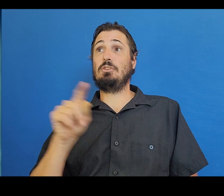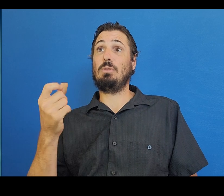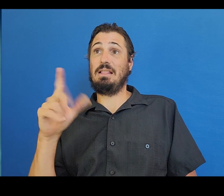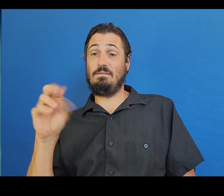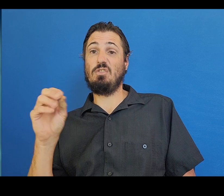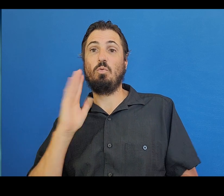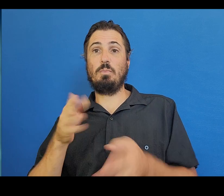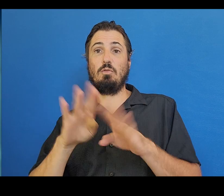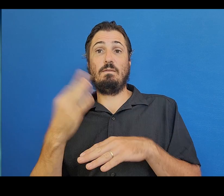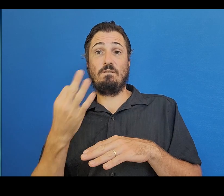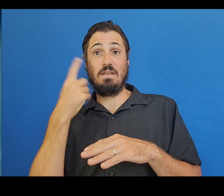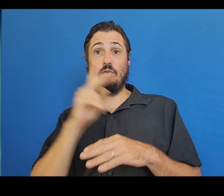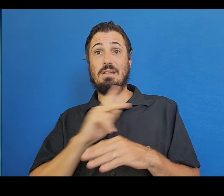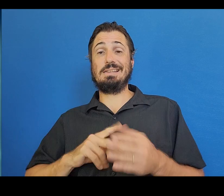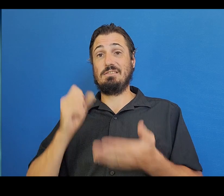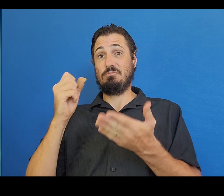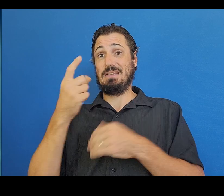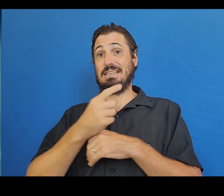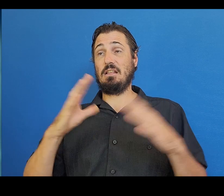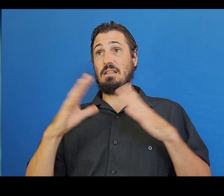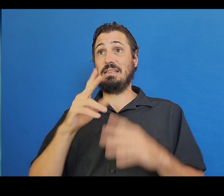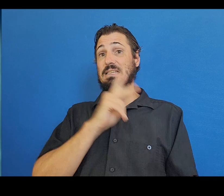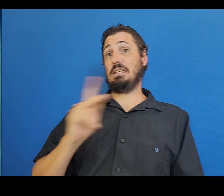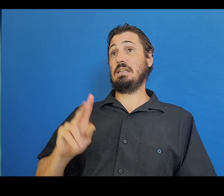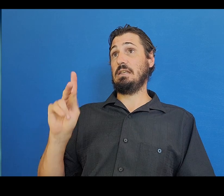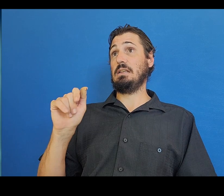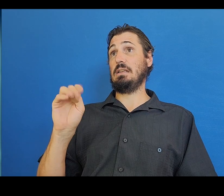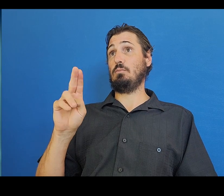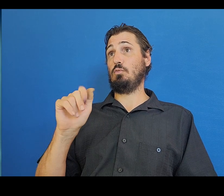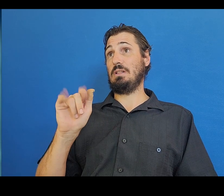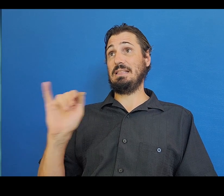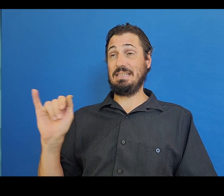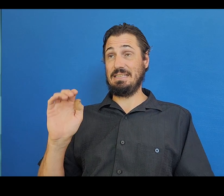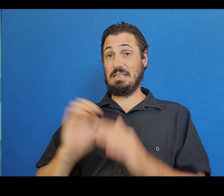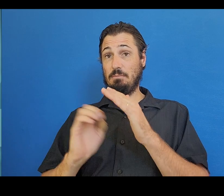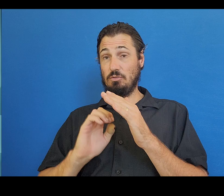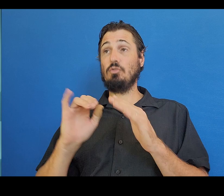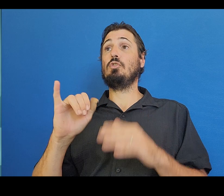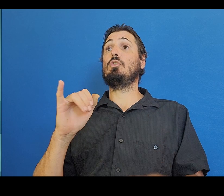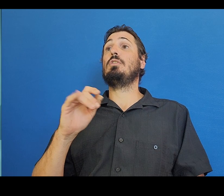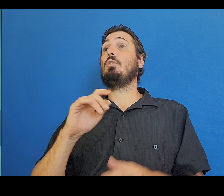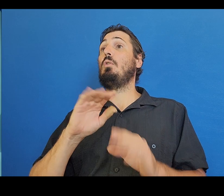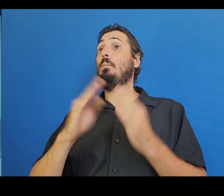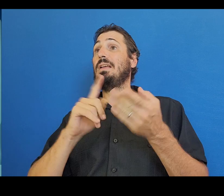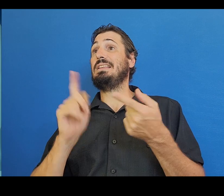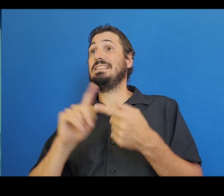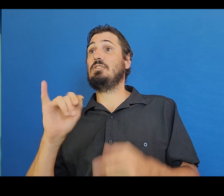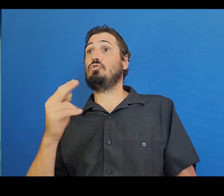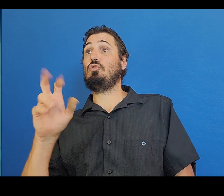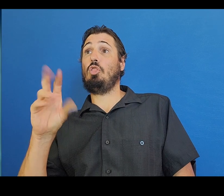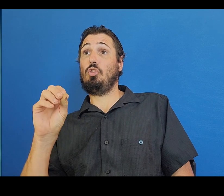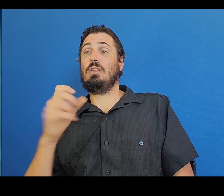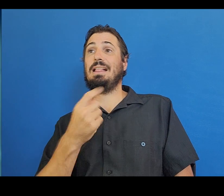a.m. Closed Friday, June 10th for the King Kamehameha Day holiday. King Kaumali'i is open through June 30th, Monday through Friday, 11